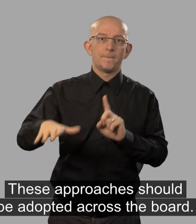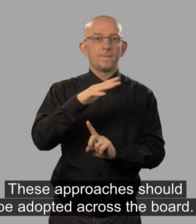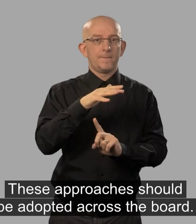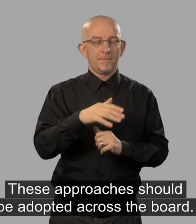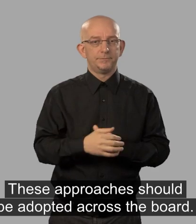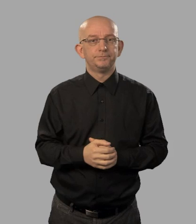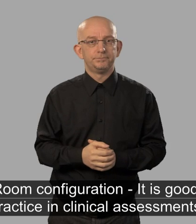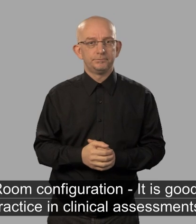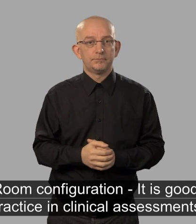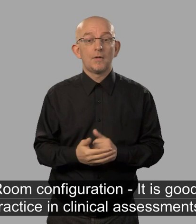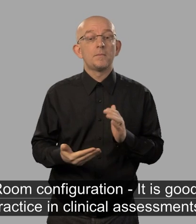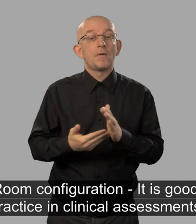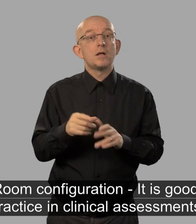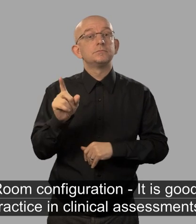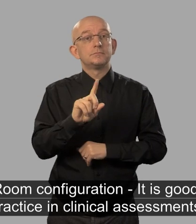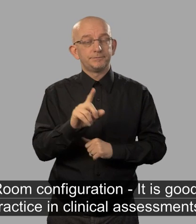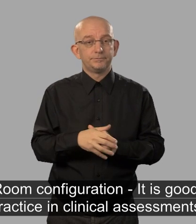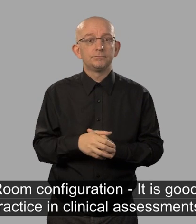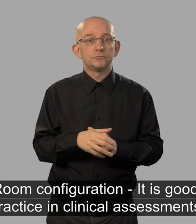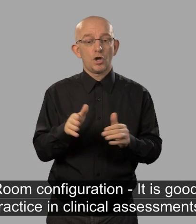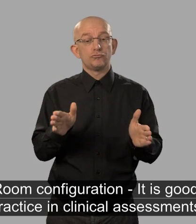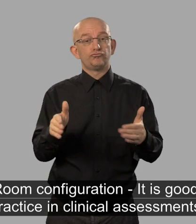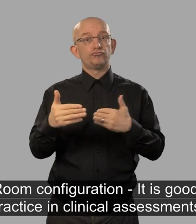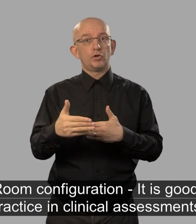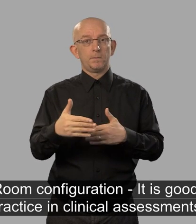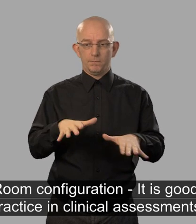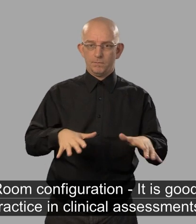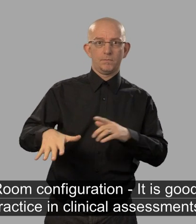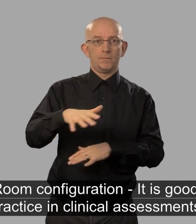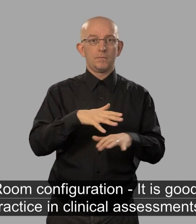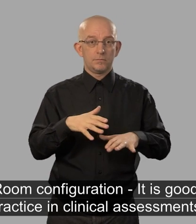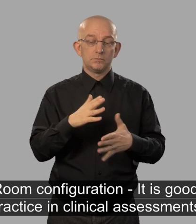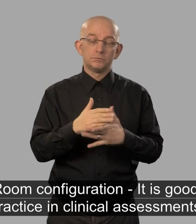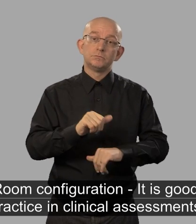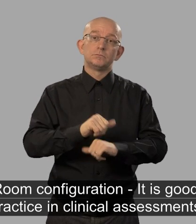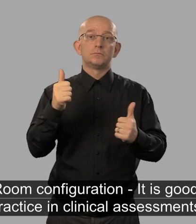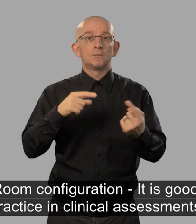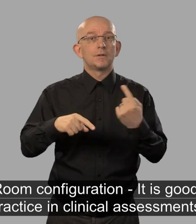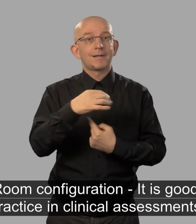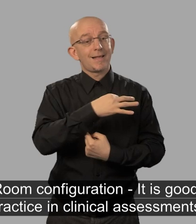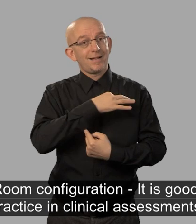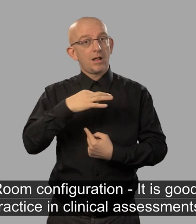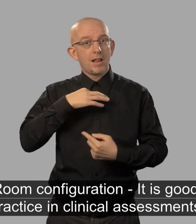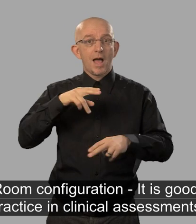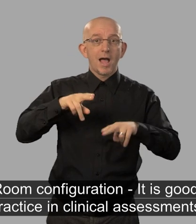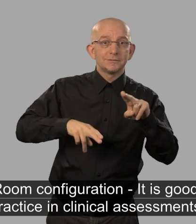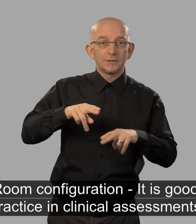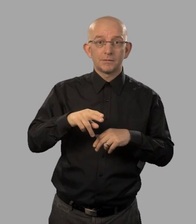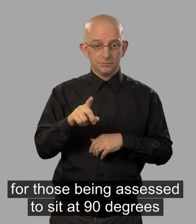Room configuration. It is good practice in clinical assessments